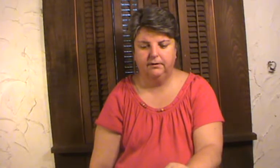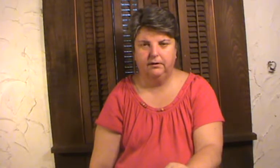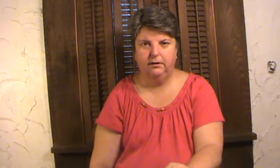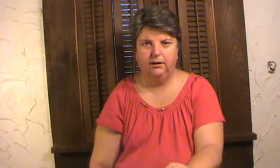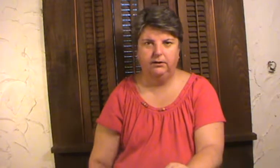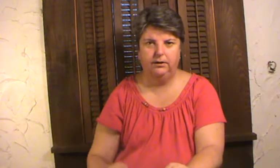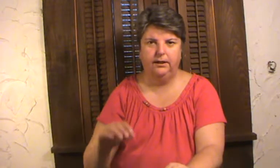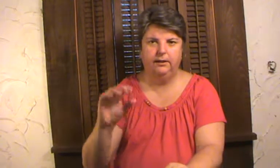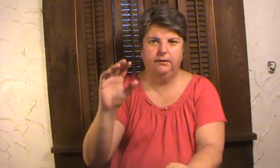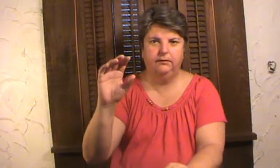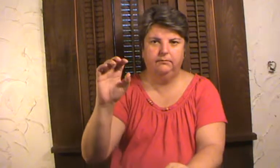I'll do it again.